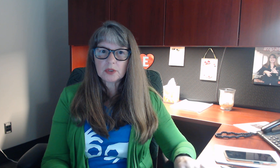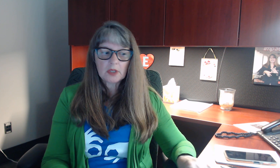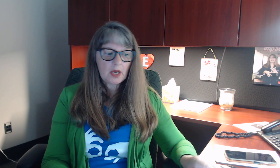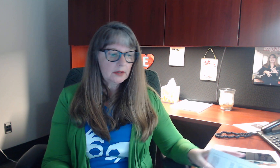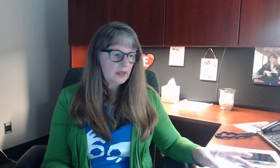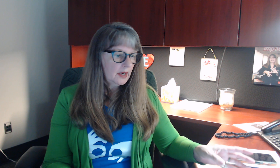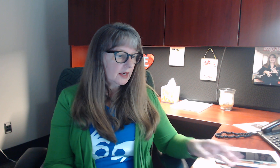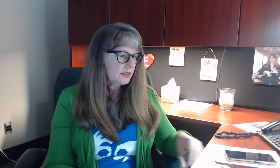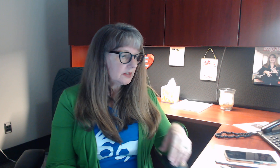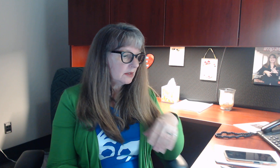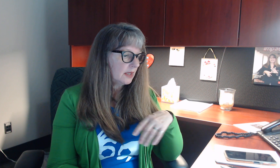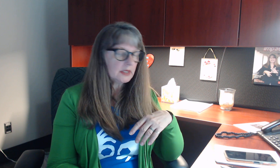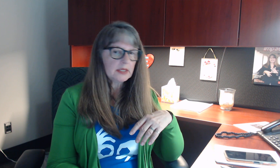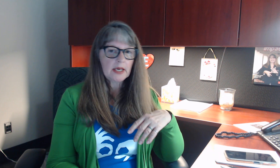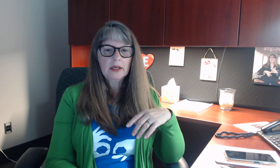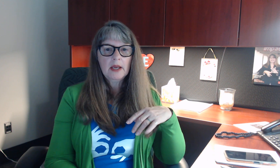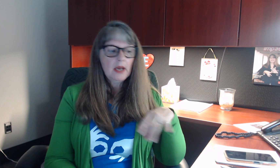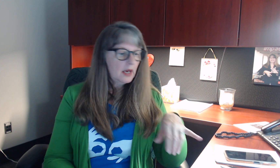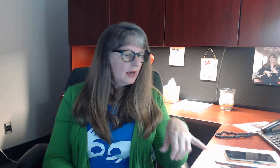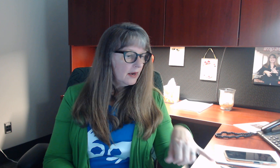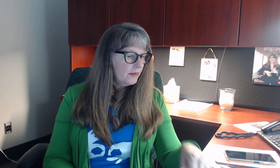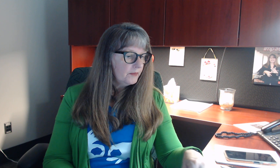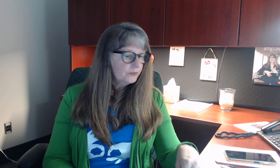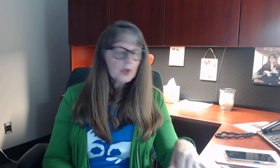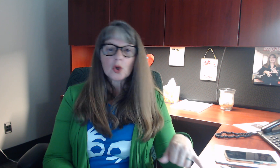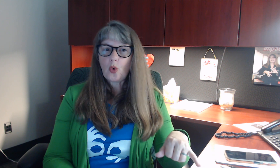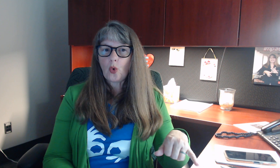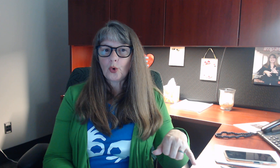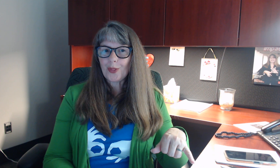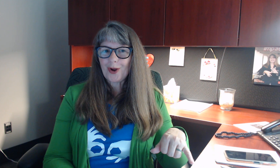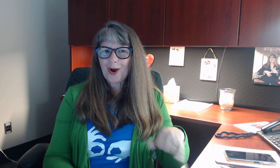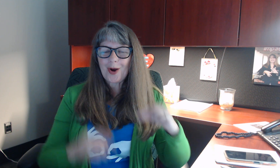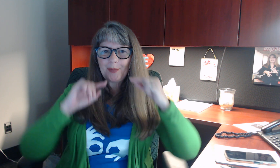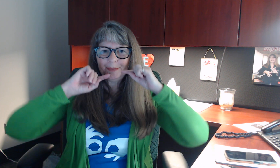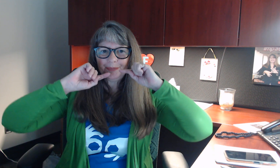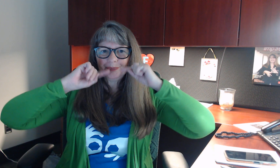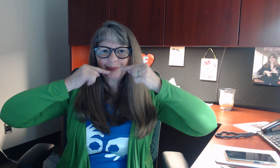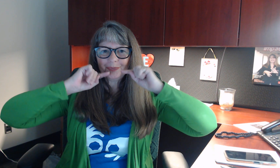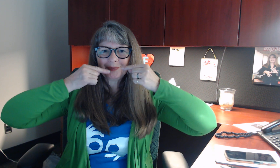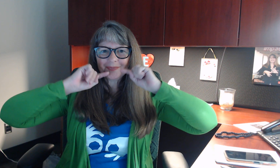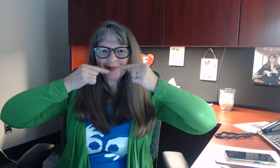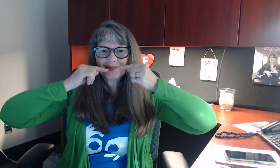lot. I see that. Corn on the cob,